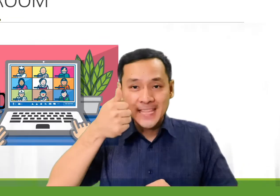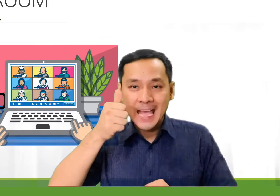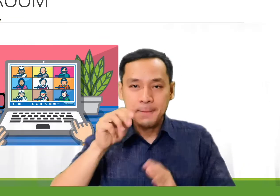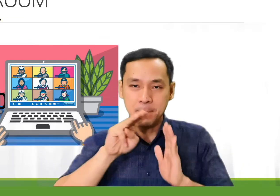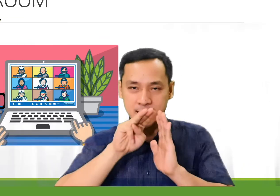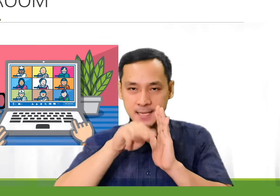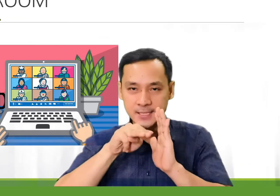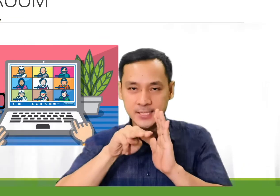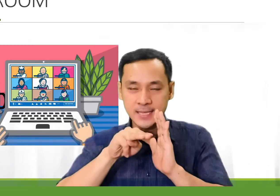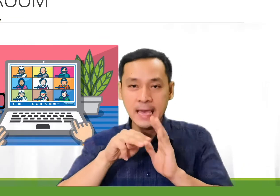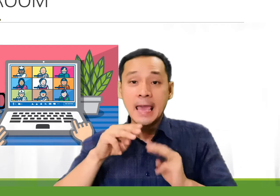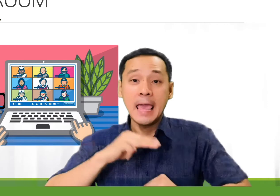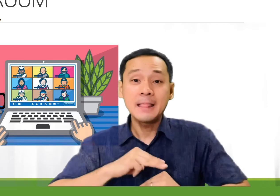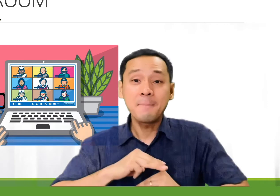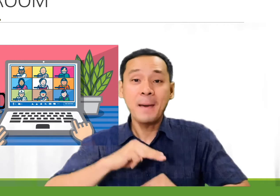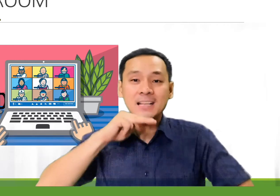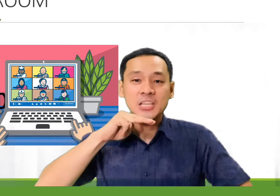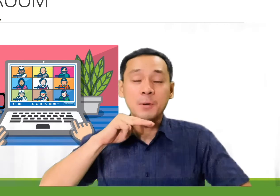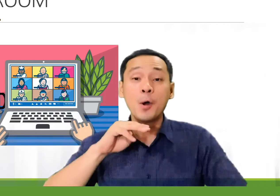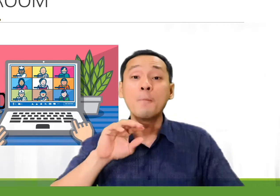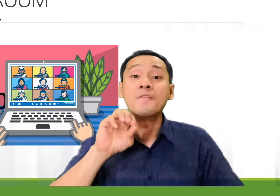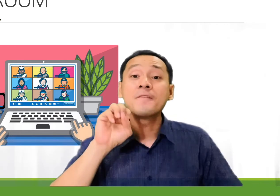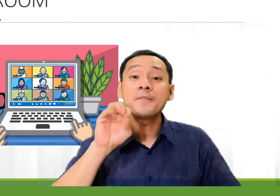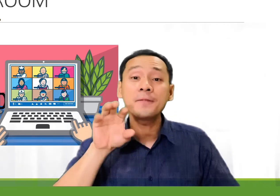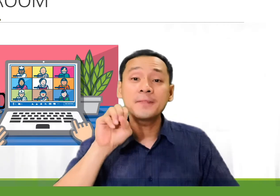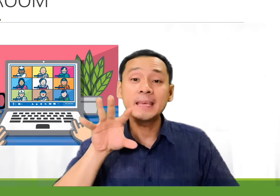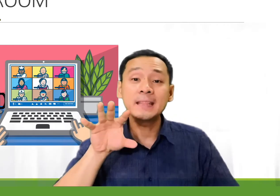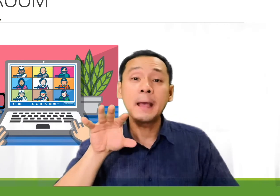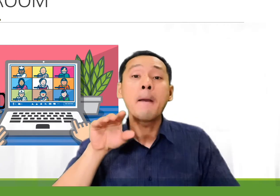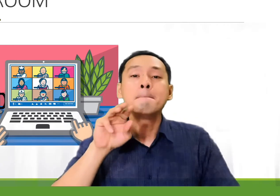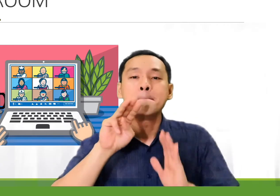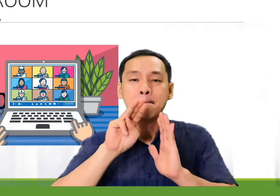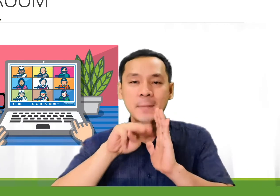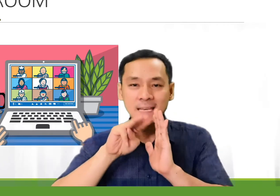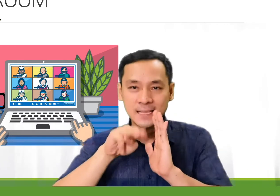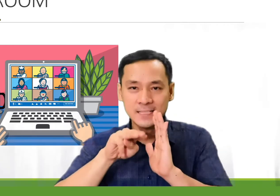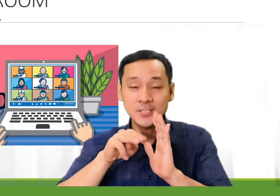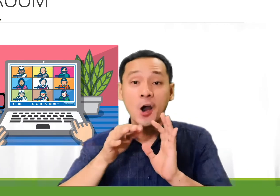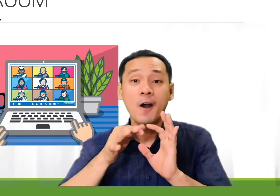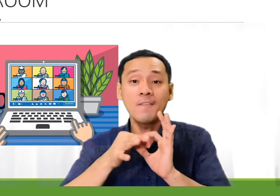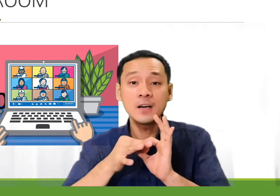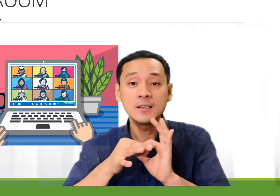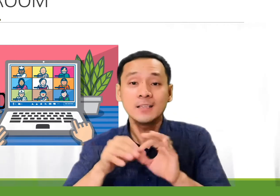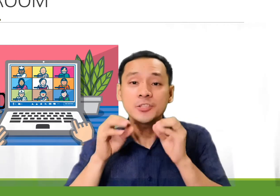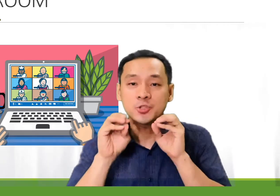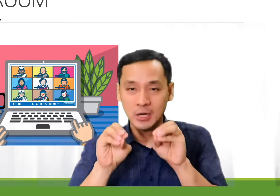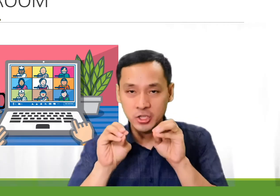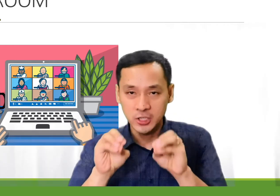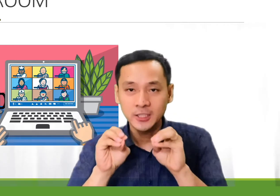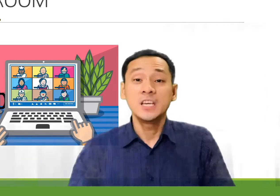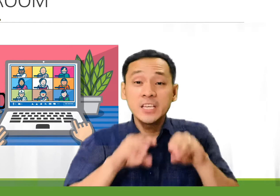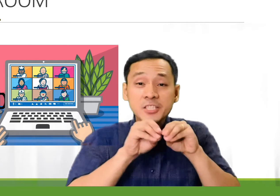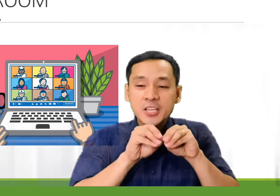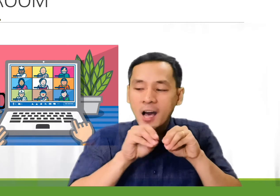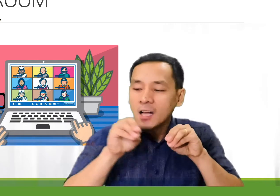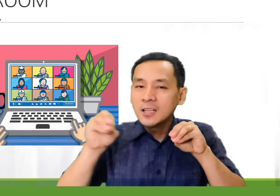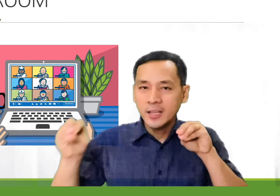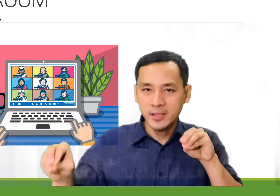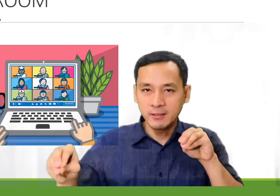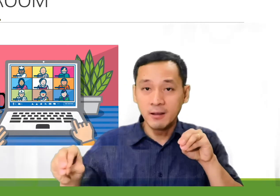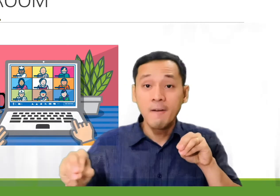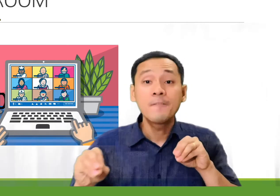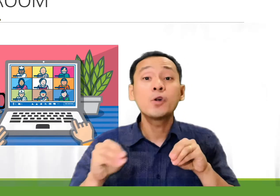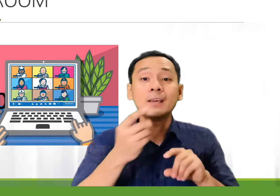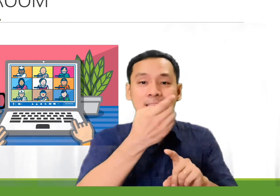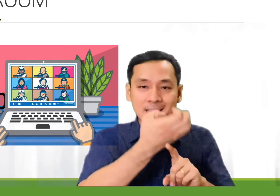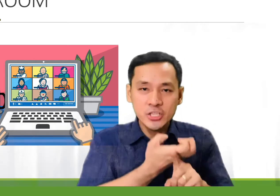of 10 minutes and a maximum of 15 minutes of instruction is